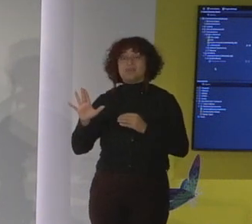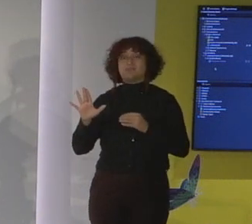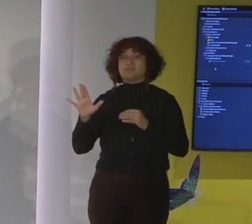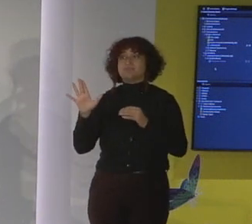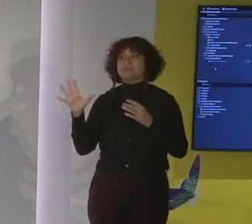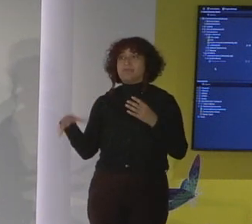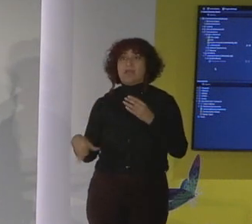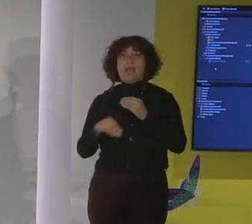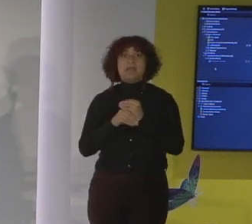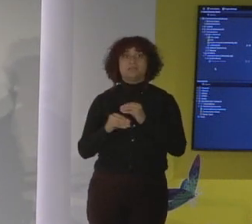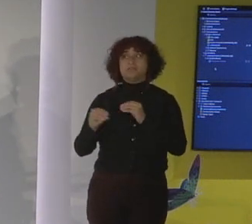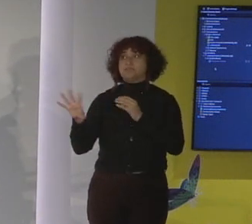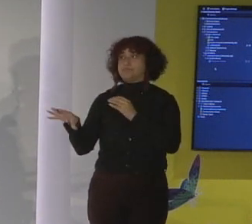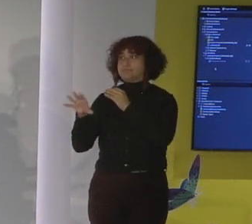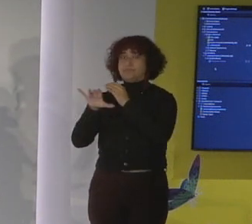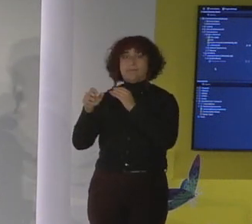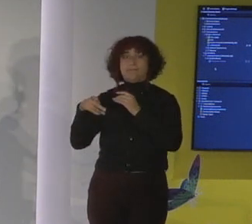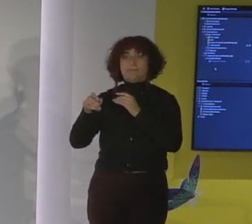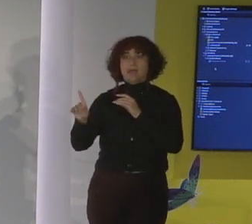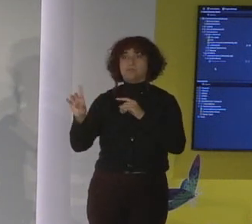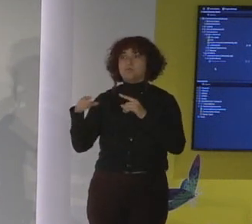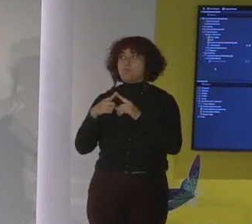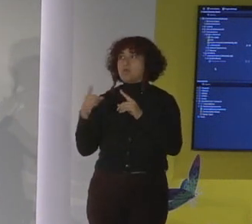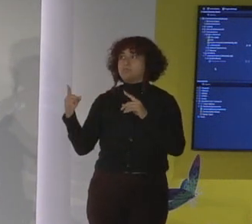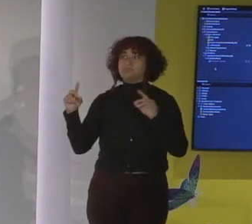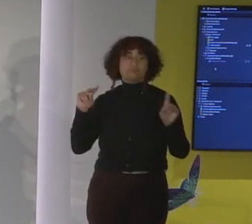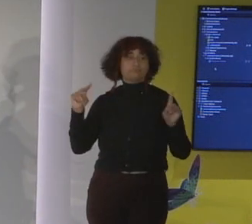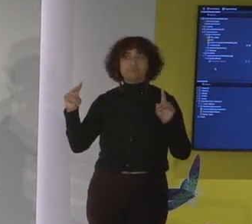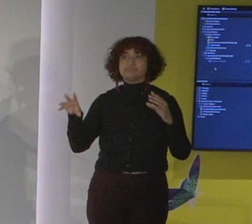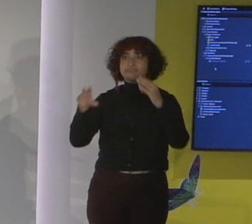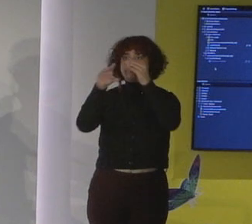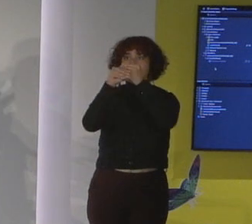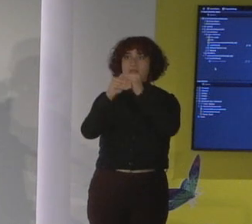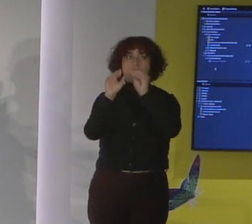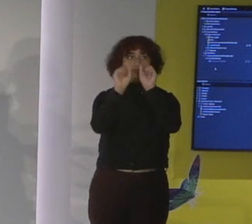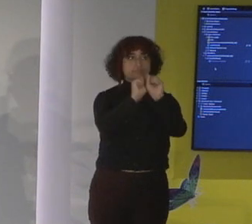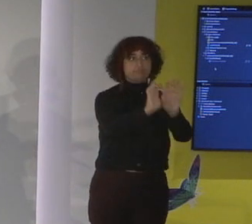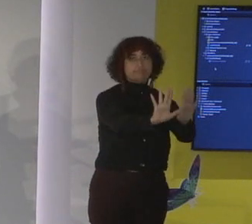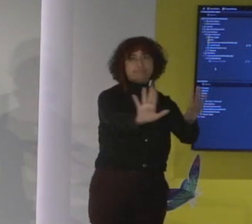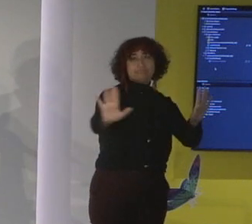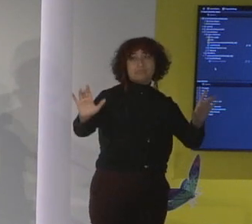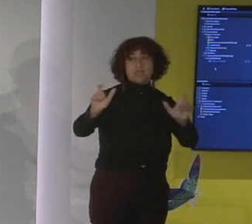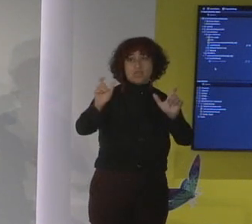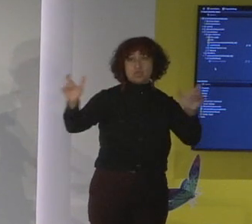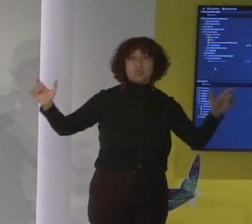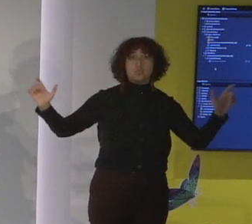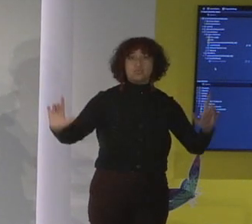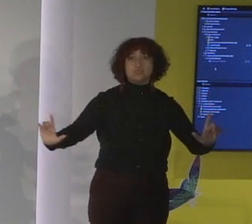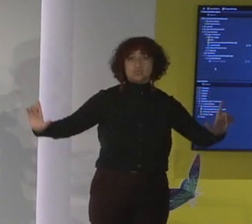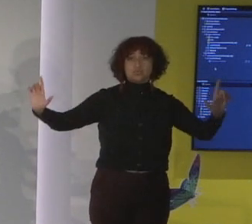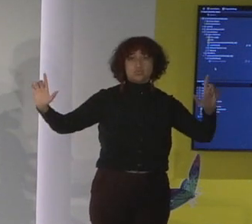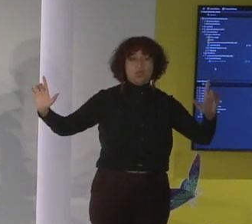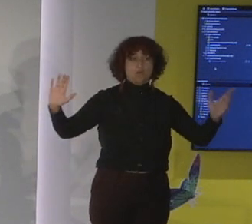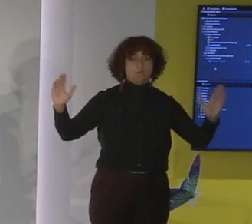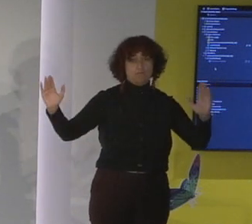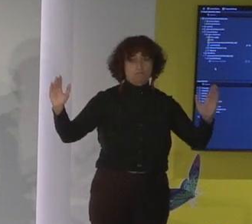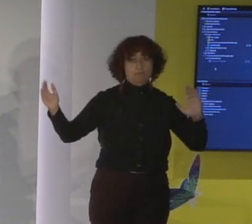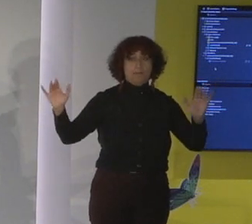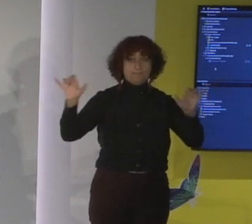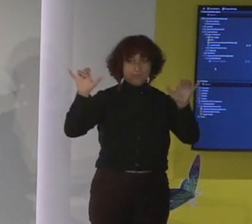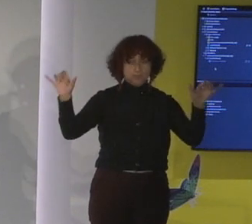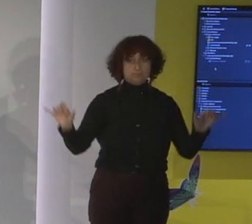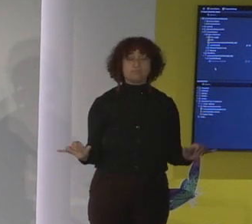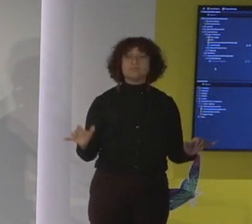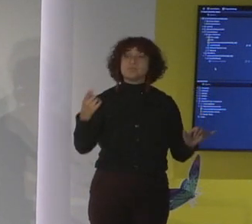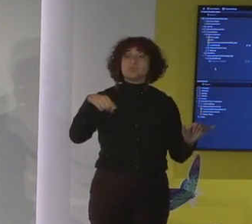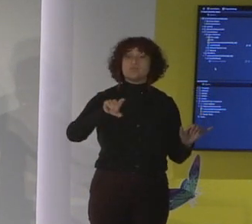map. So once users have either mapped or localized, they now have a shared frame of reference, a shared coordinate system